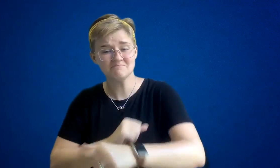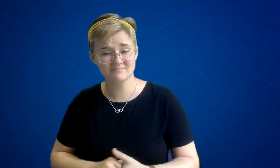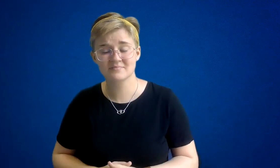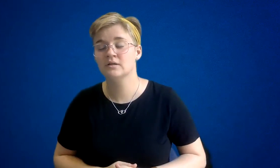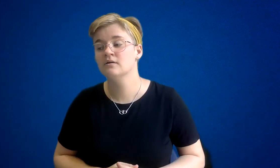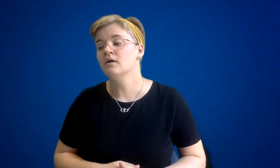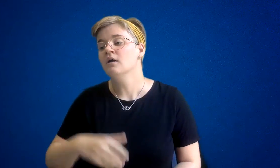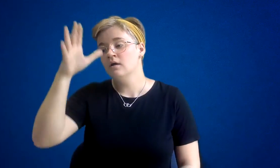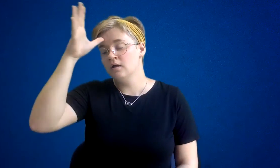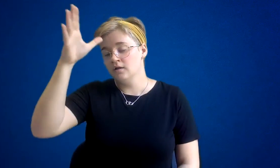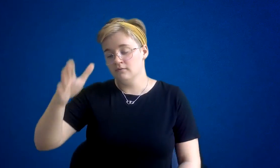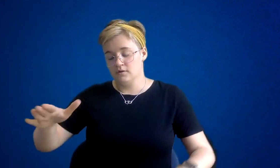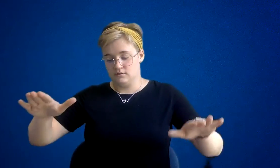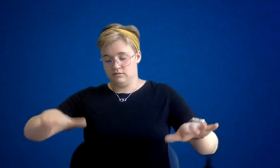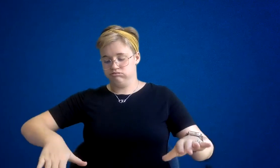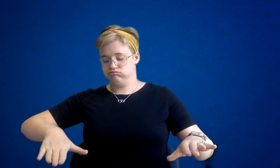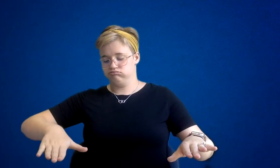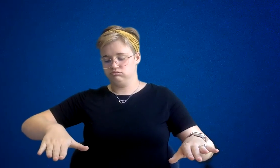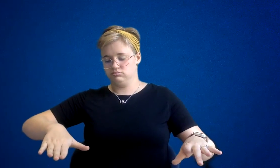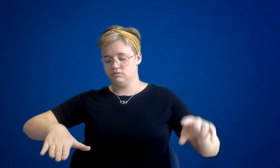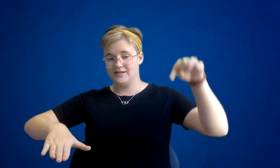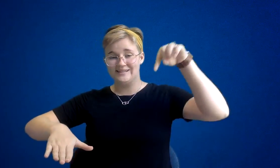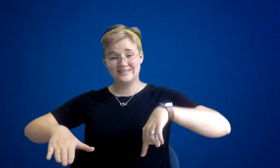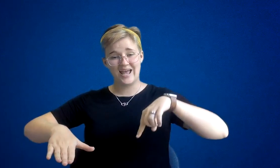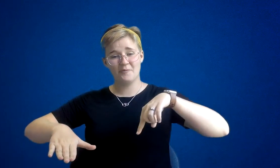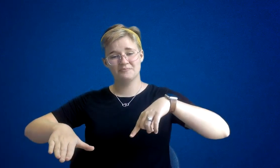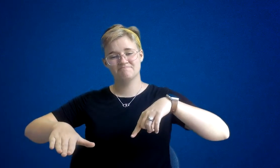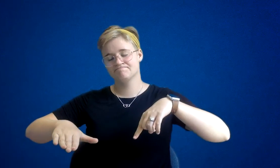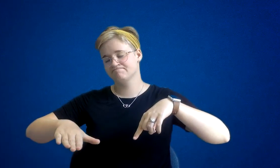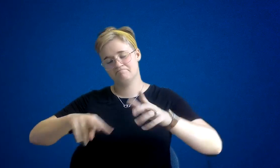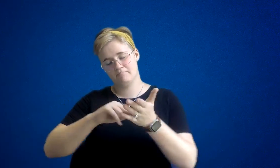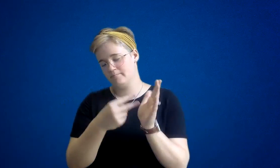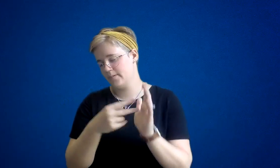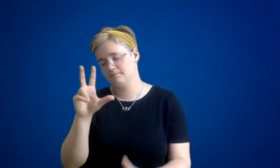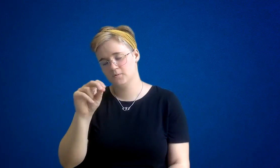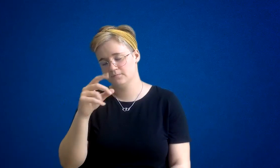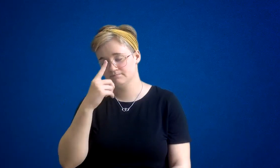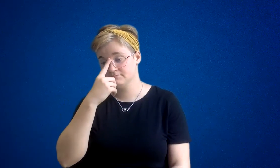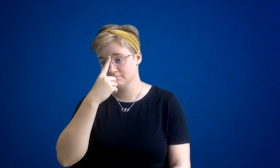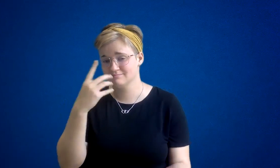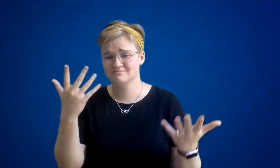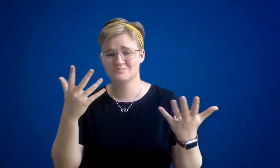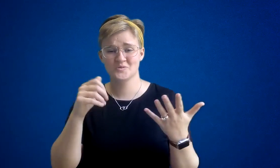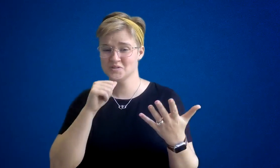his hand down on the bed. Palm down meant no. It was not the crop he'd been worried